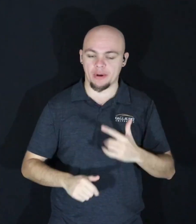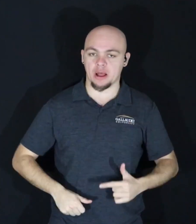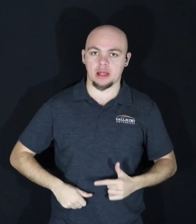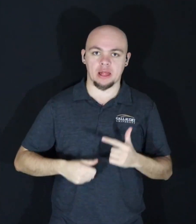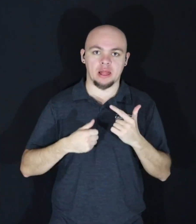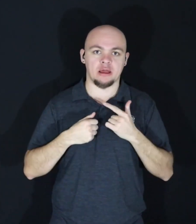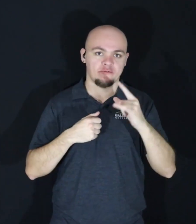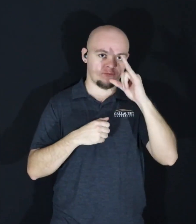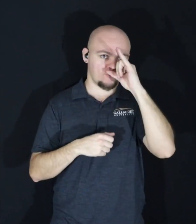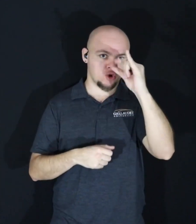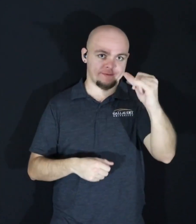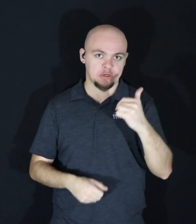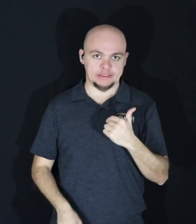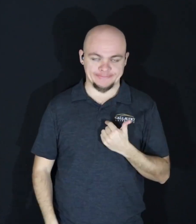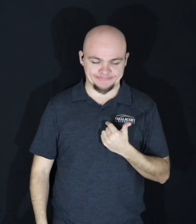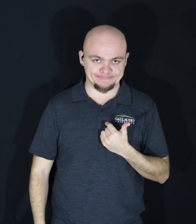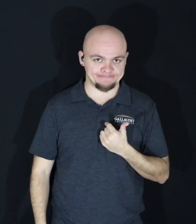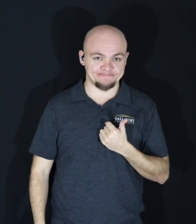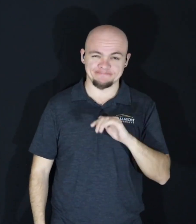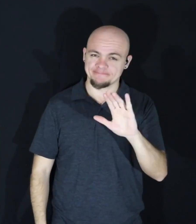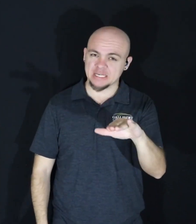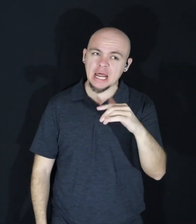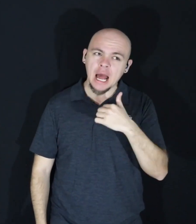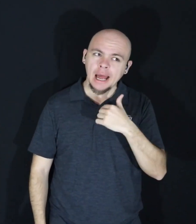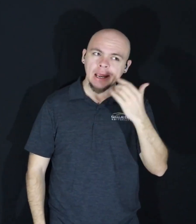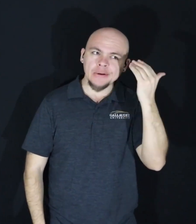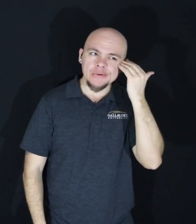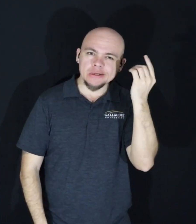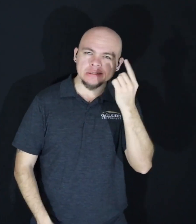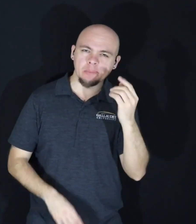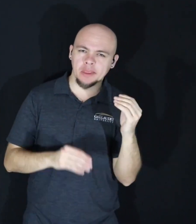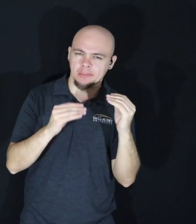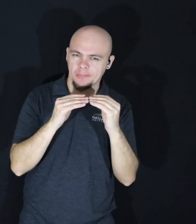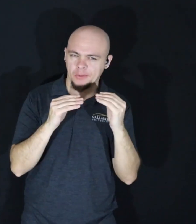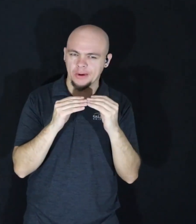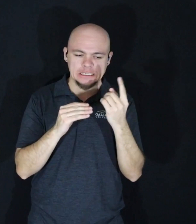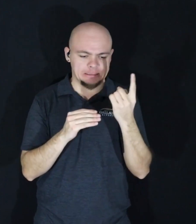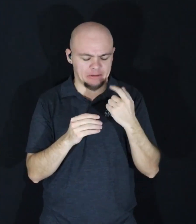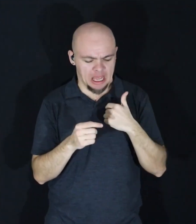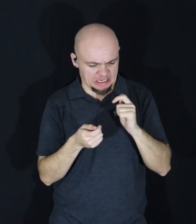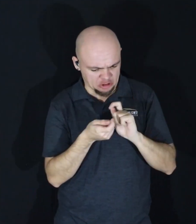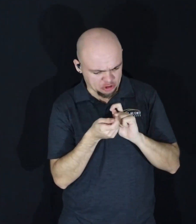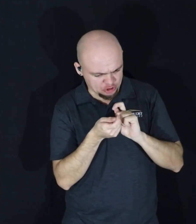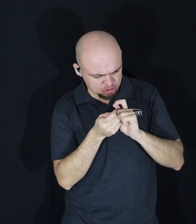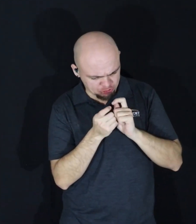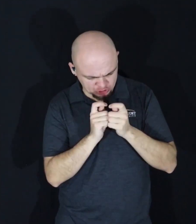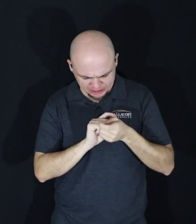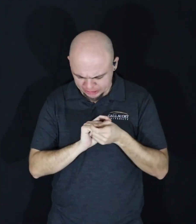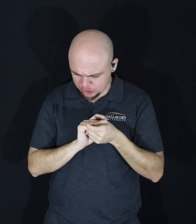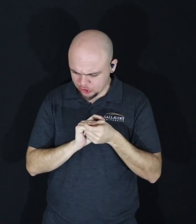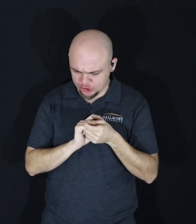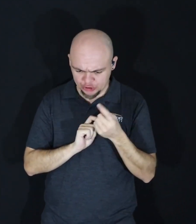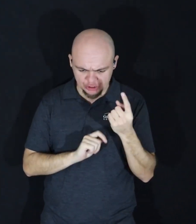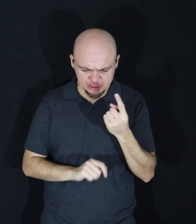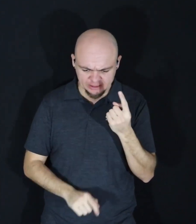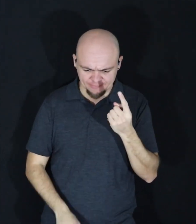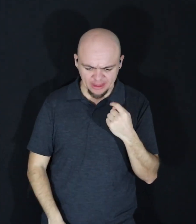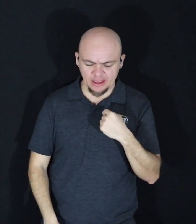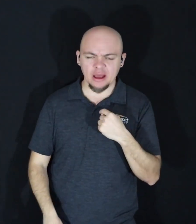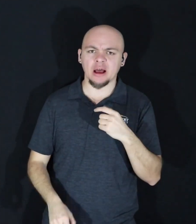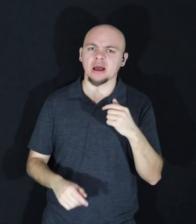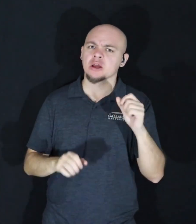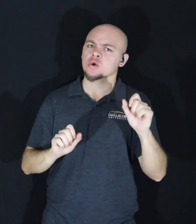I knew there had to be more. There had to be something that I could do. There had to be some way that I could